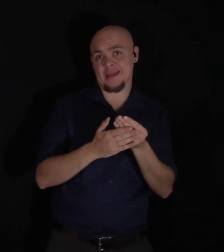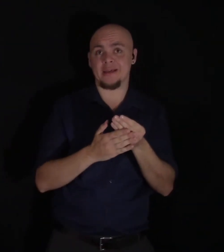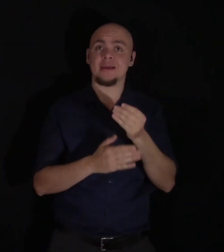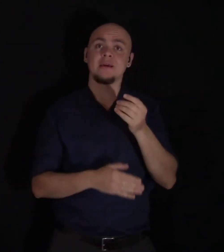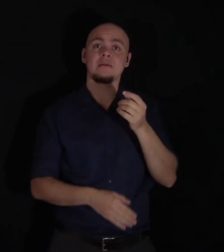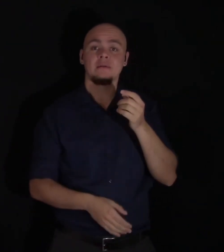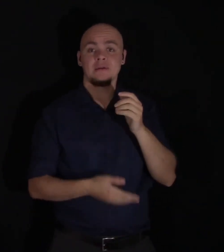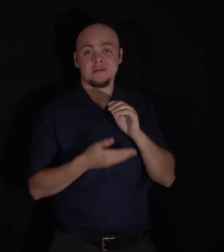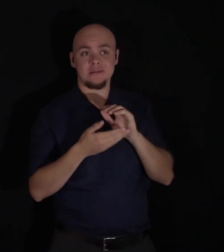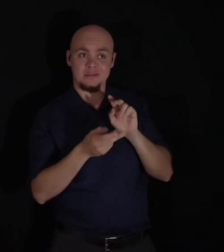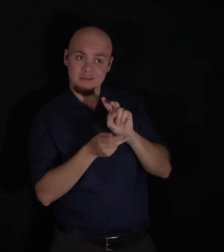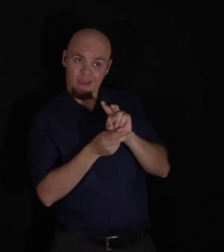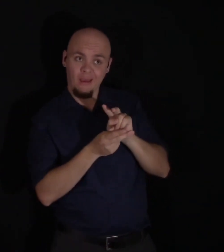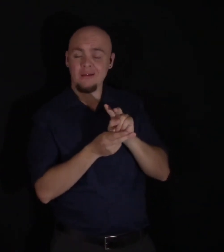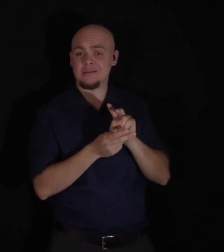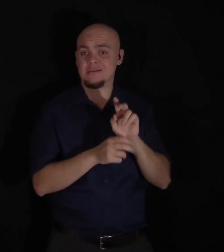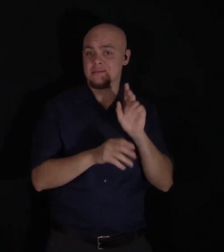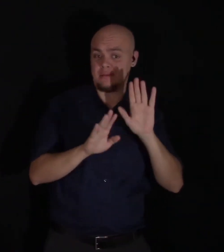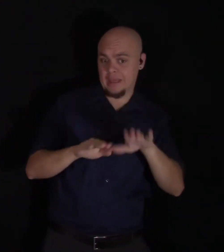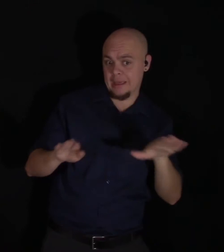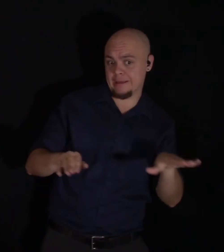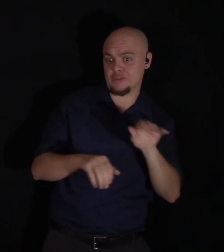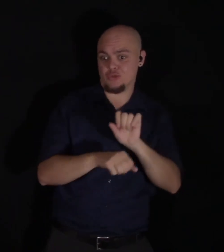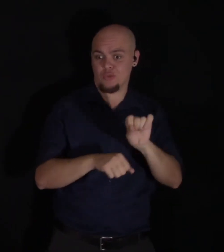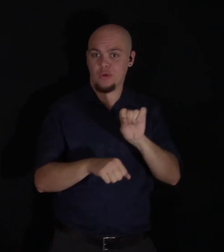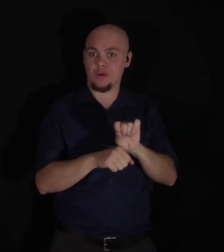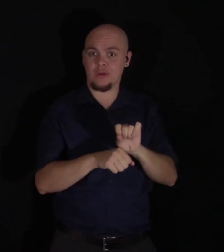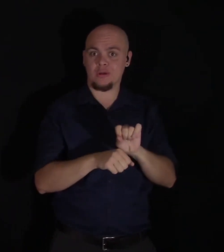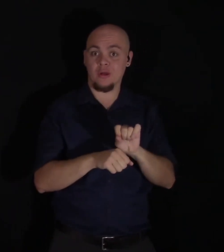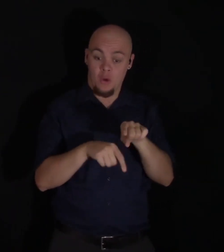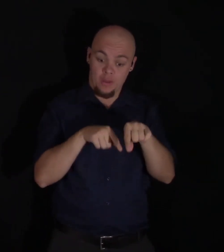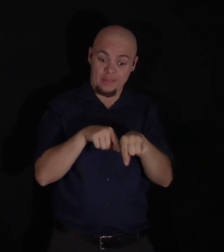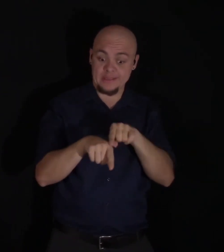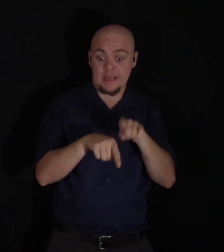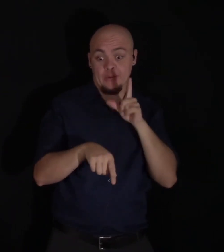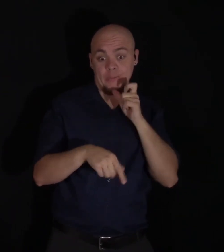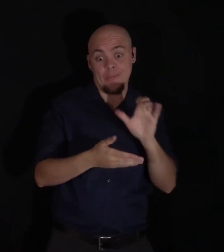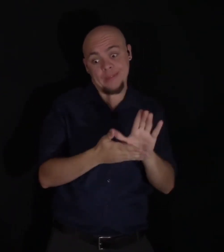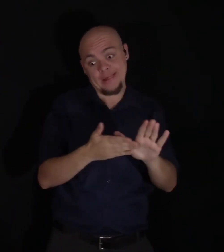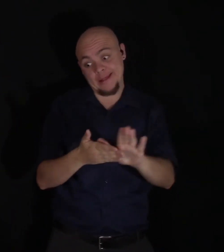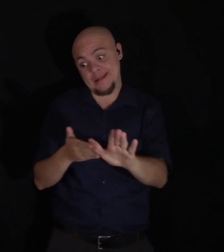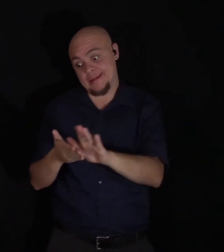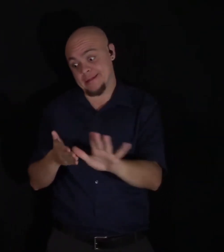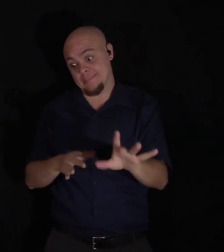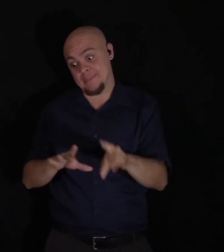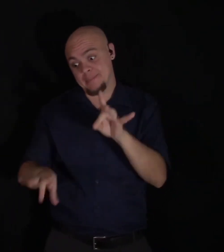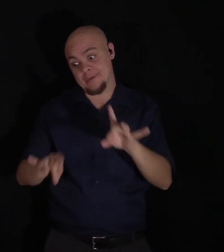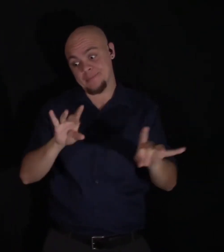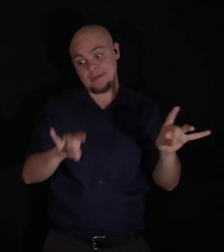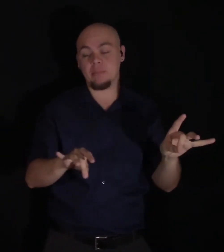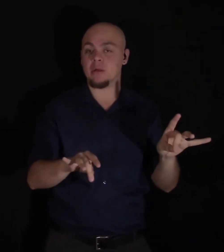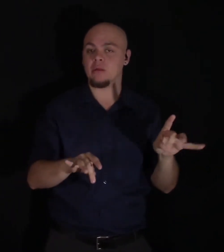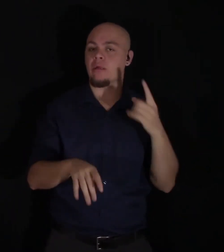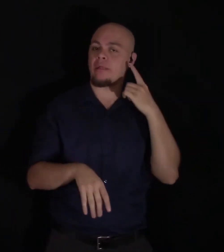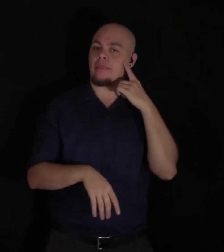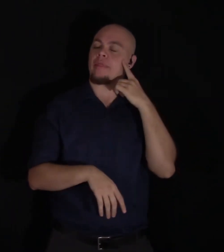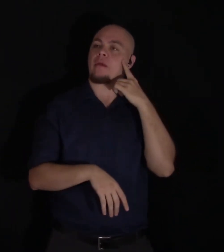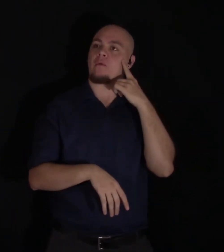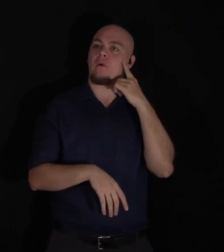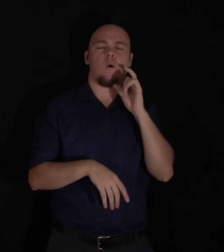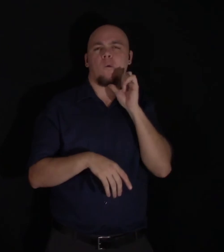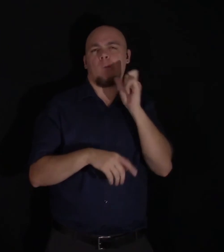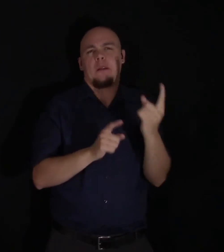sex, kids, work, or who picks up the socks. Some people think it's because we're just not right for each